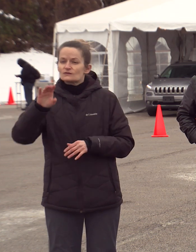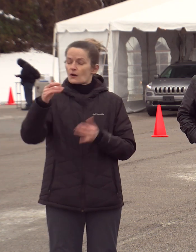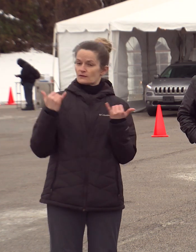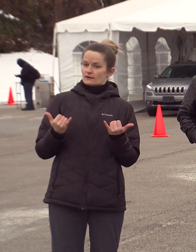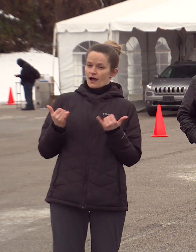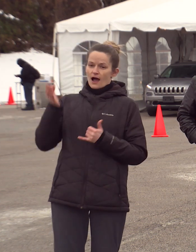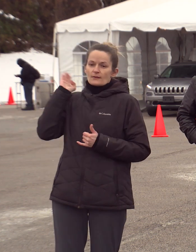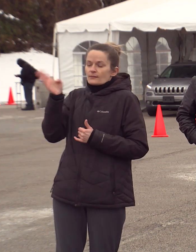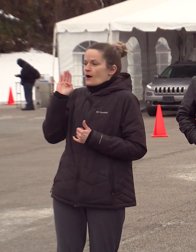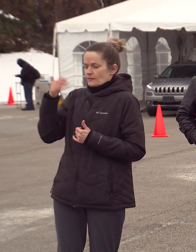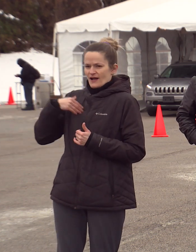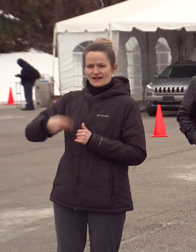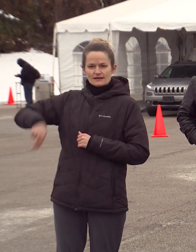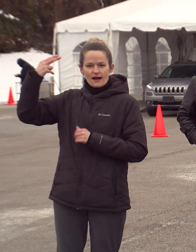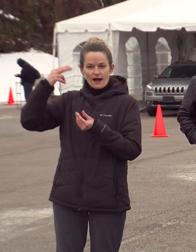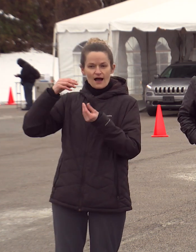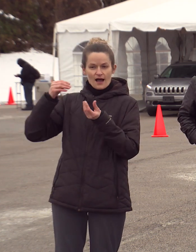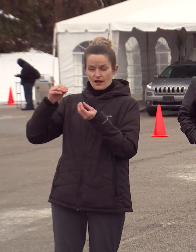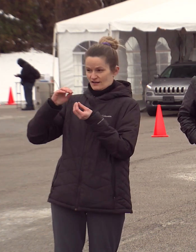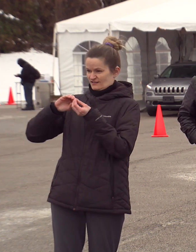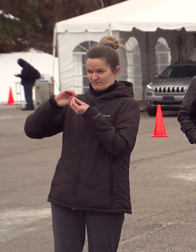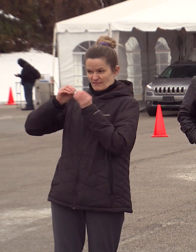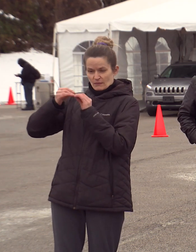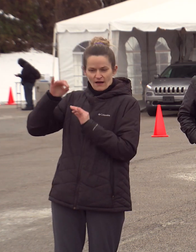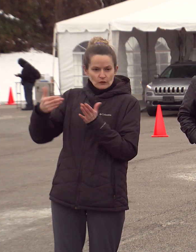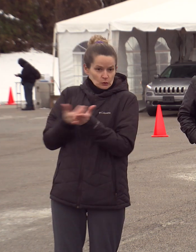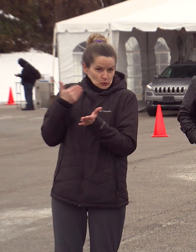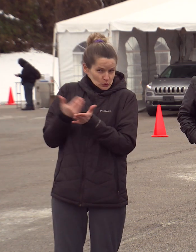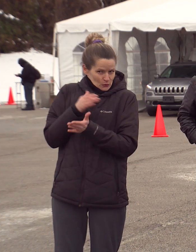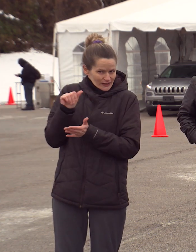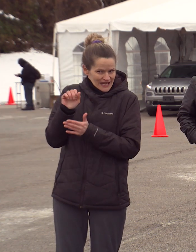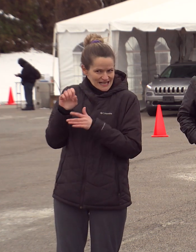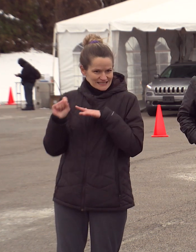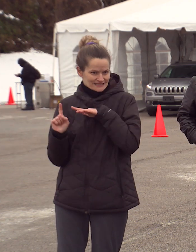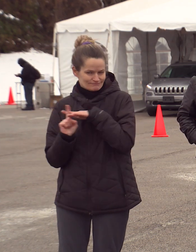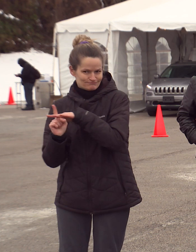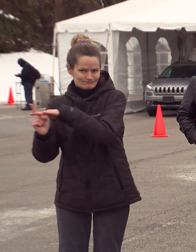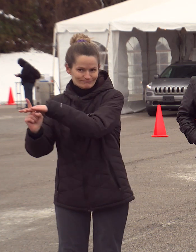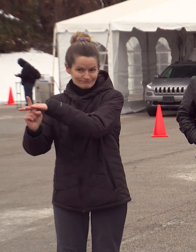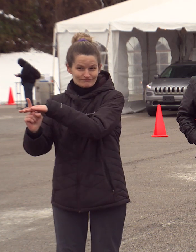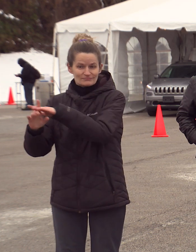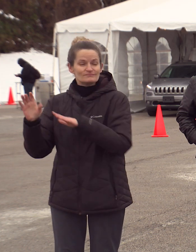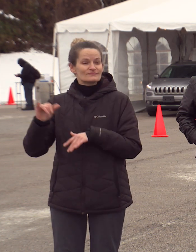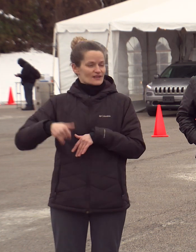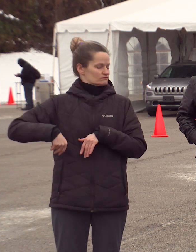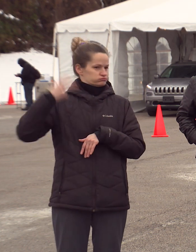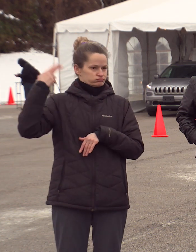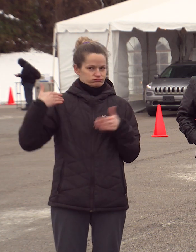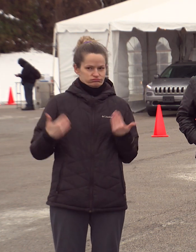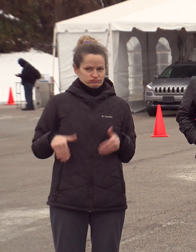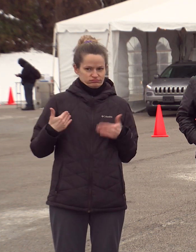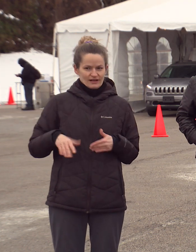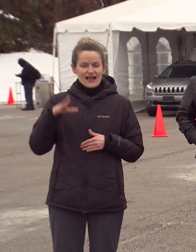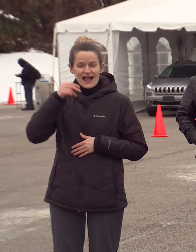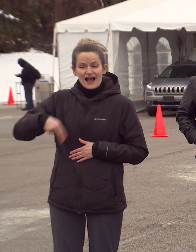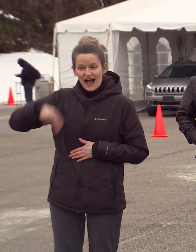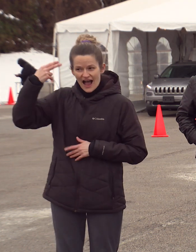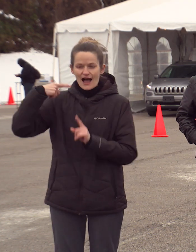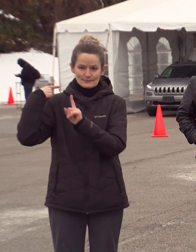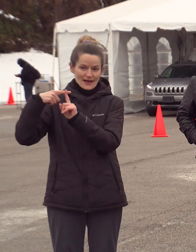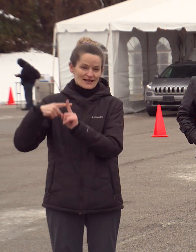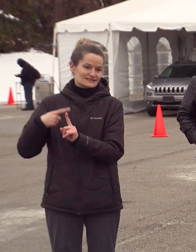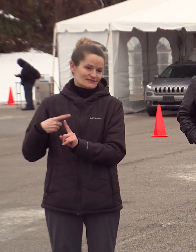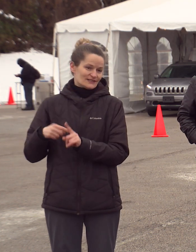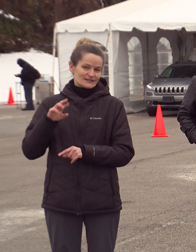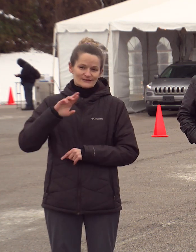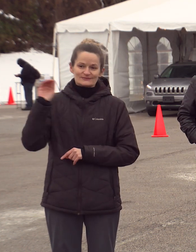cases, percent positivity, and hospitalizations within this last week and last few weeks. The number of hospitalizations we are seeing, along